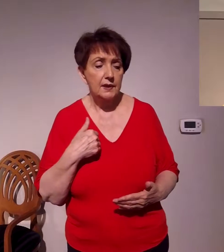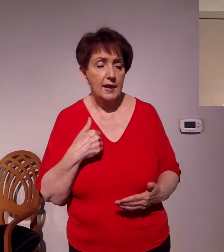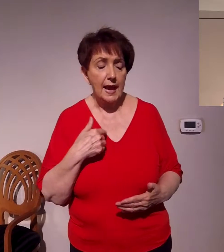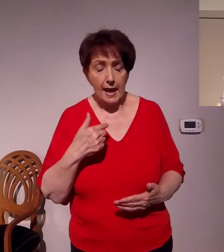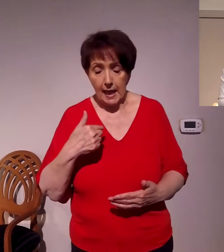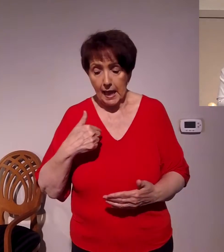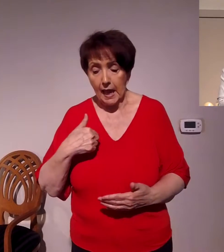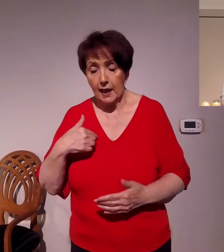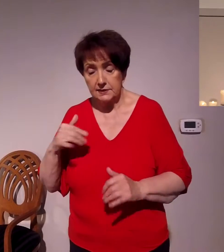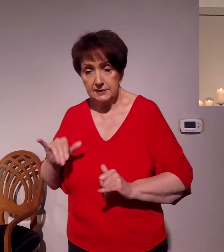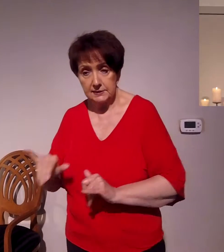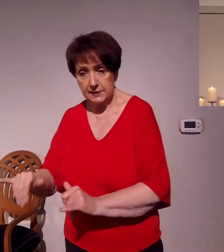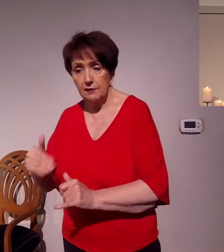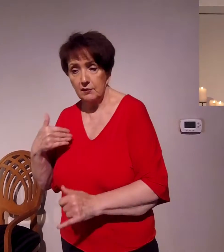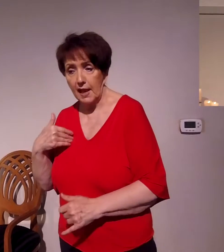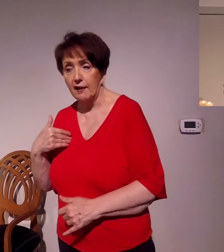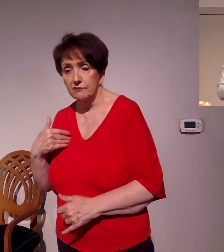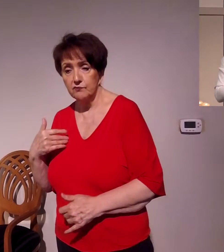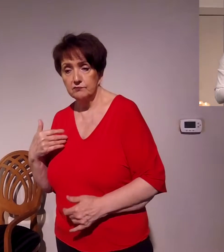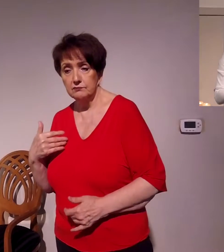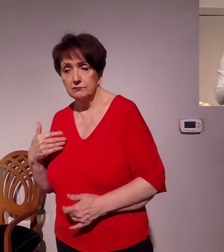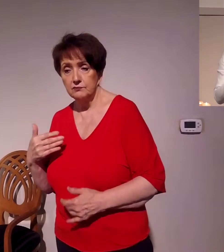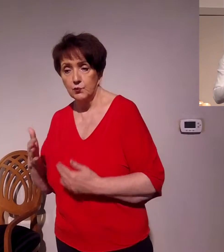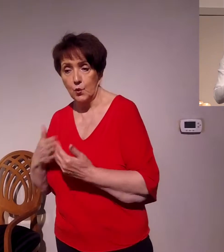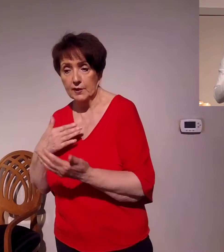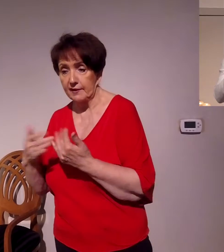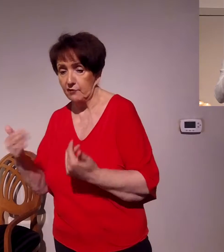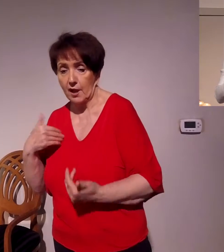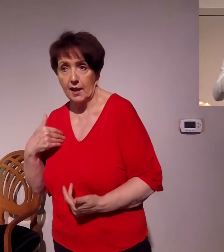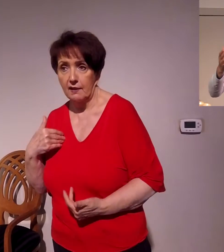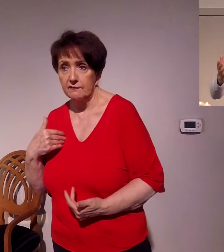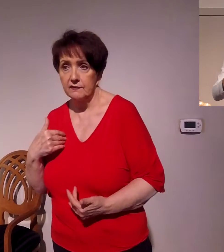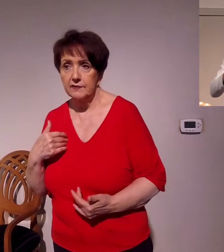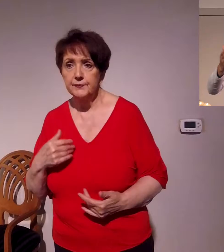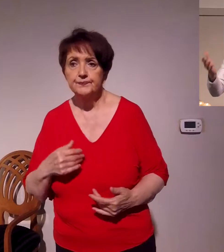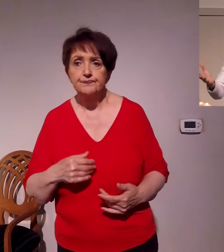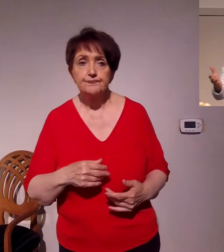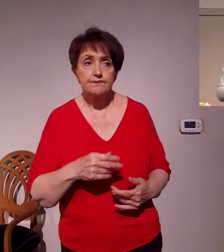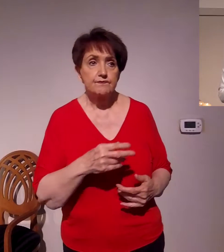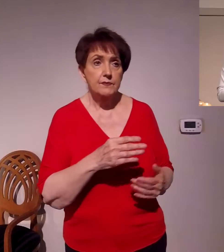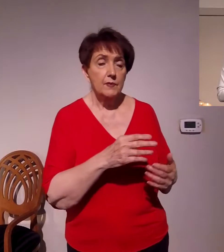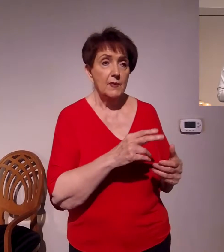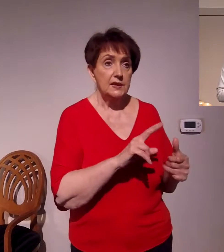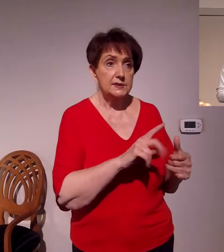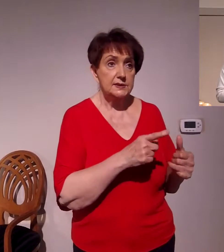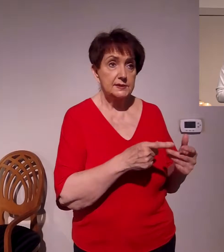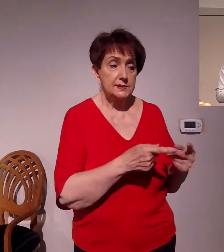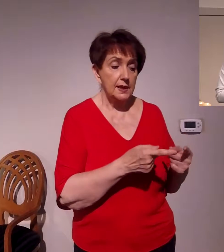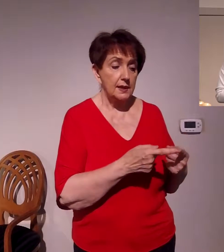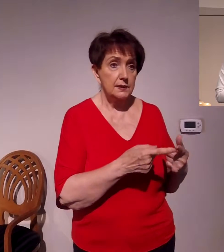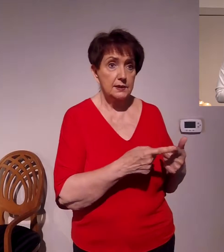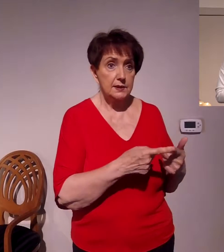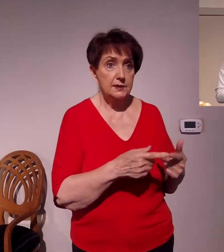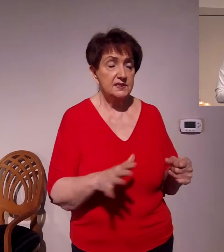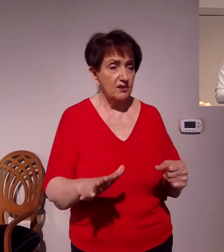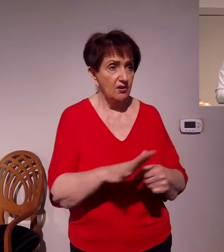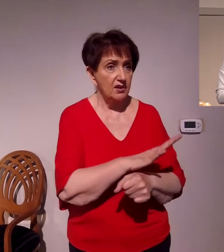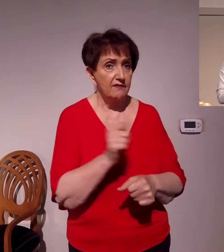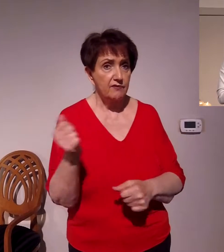me, right? And secondly, is there enough to go around?